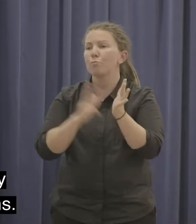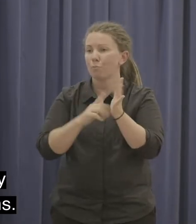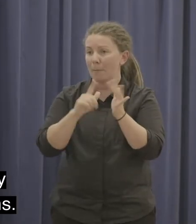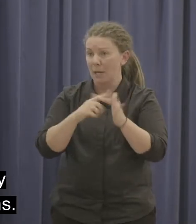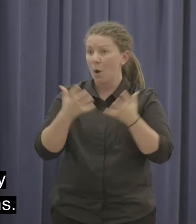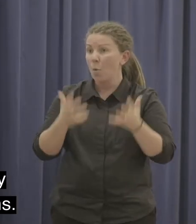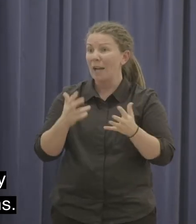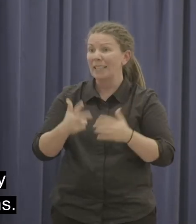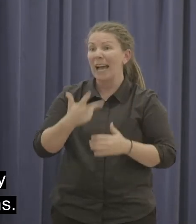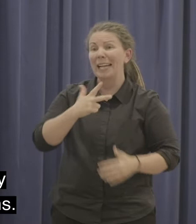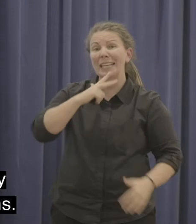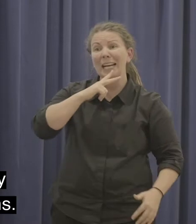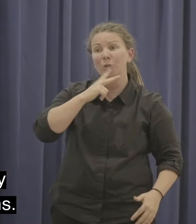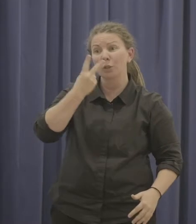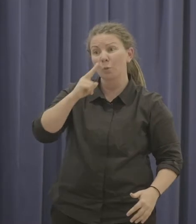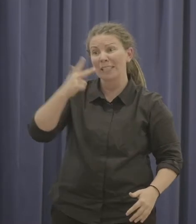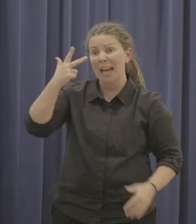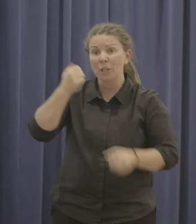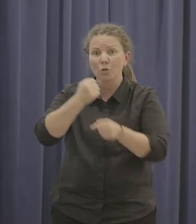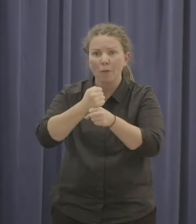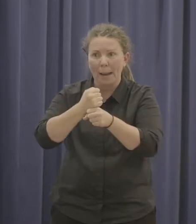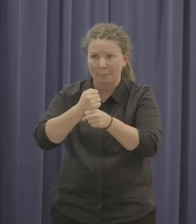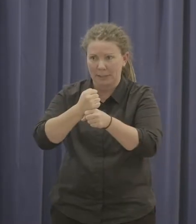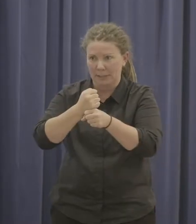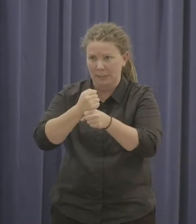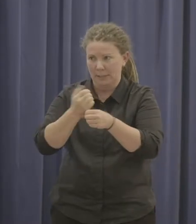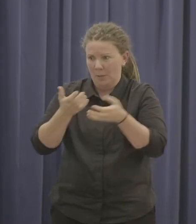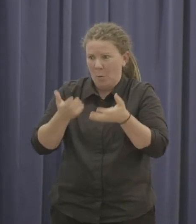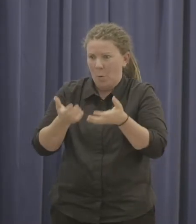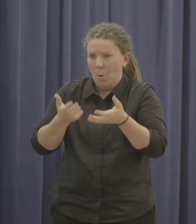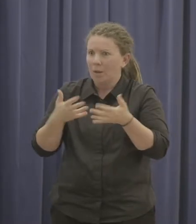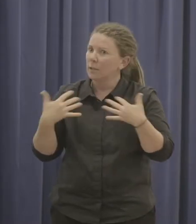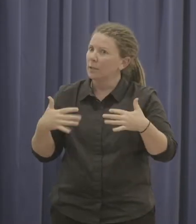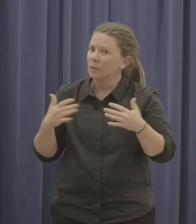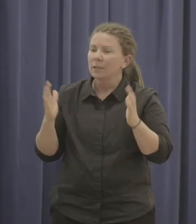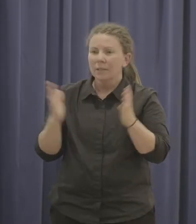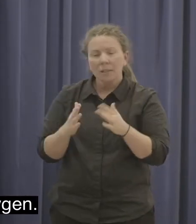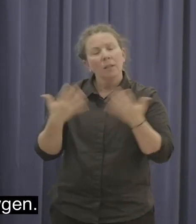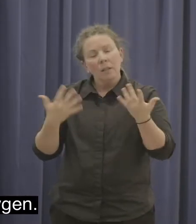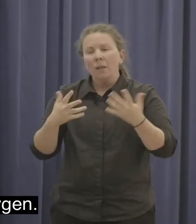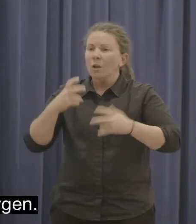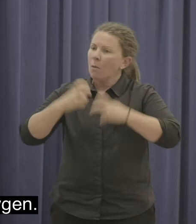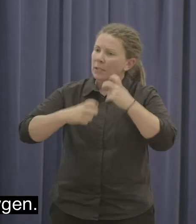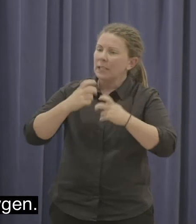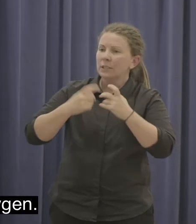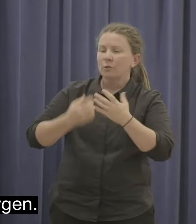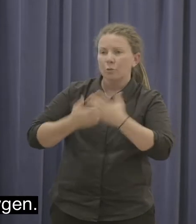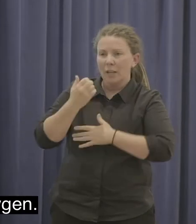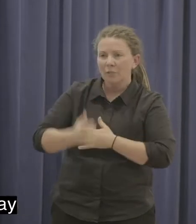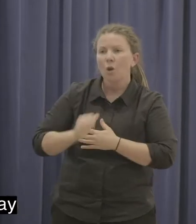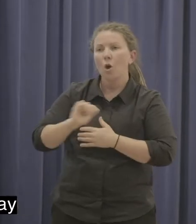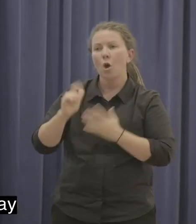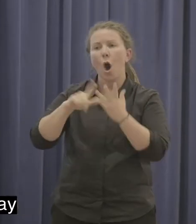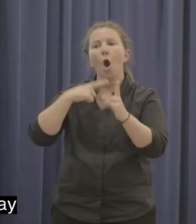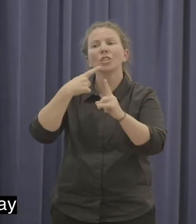just 828 grams. Due to complications prior and during birth, she experienced a lack of oxygen,